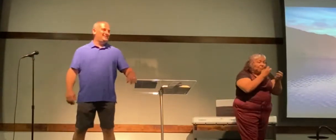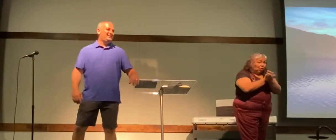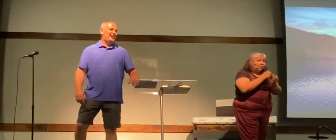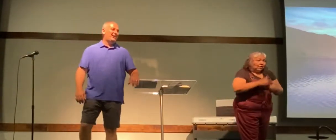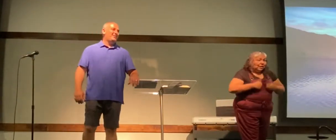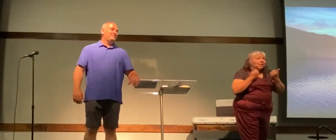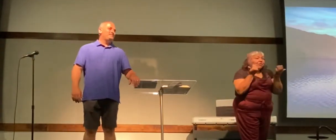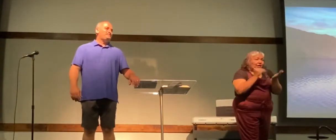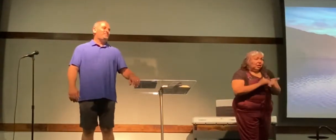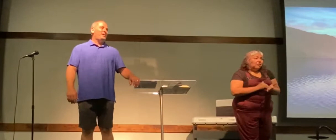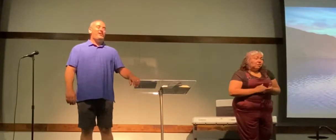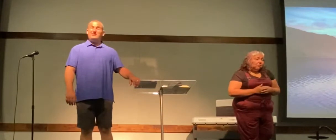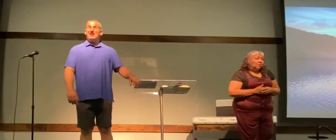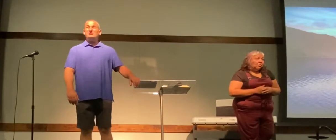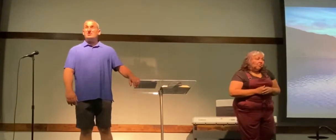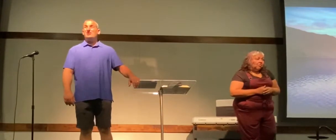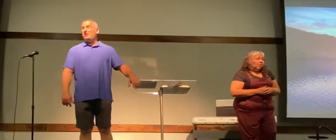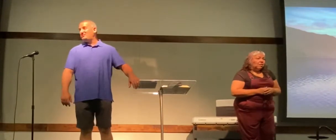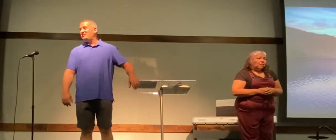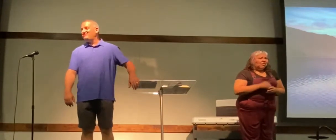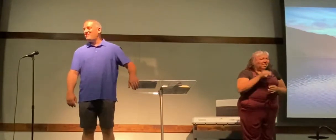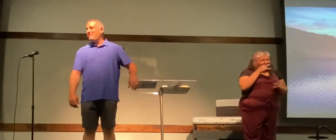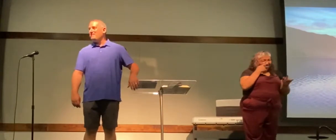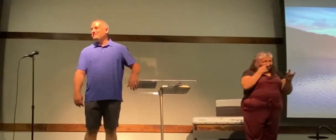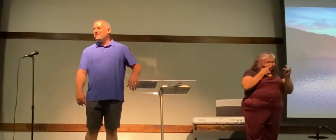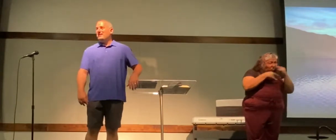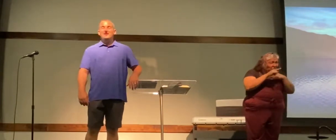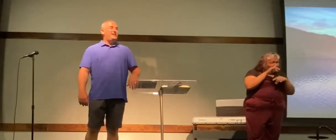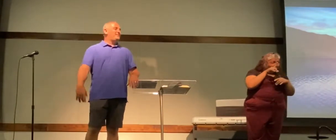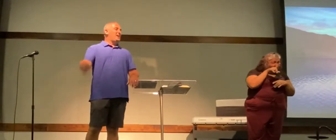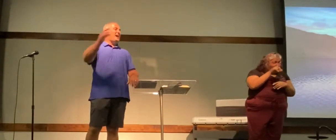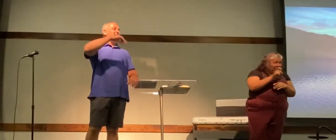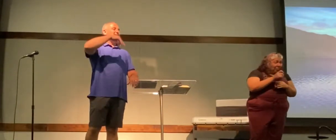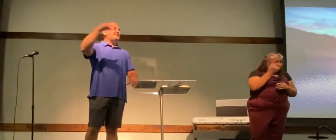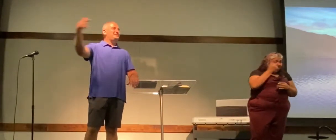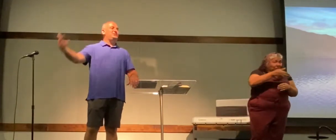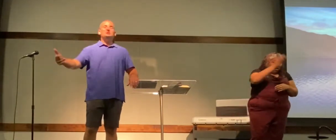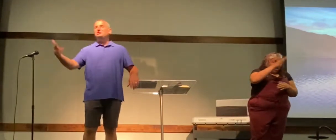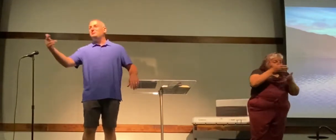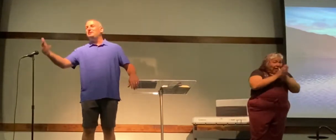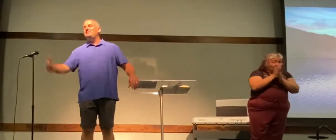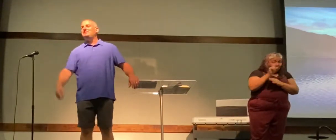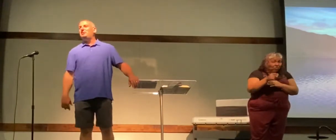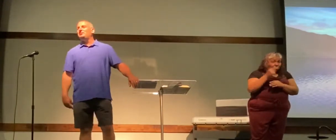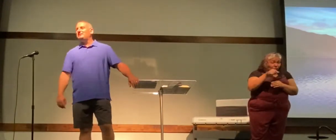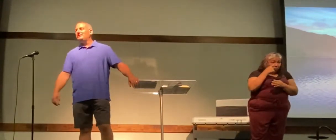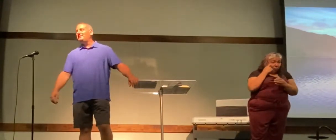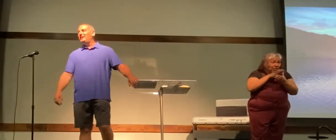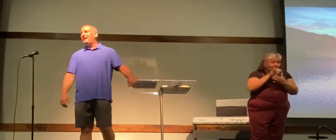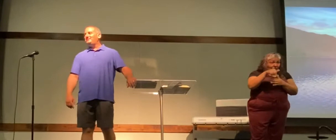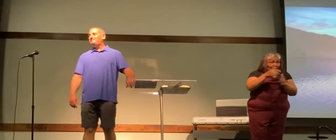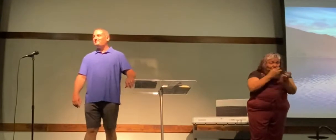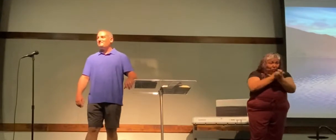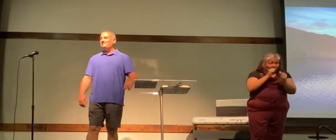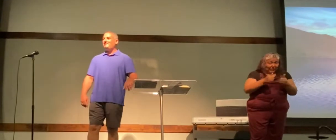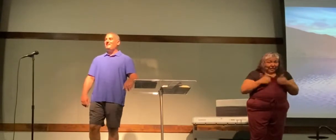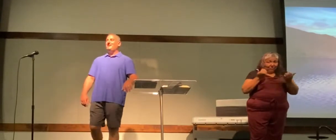again? Is that a trick question? If God is asking you, do you believe these bones can live